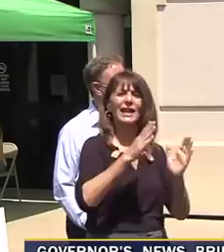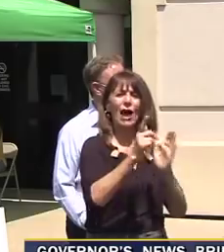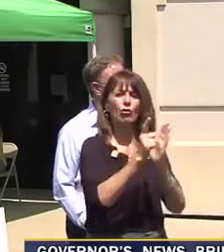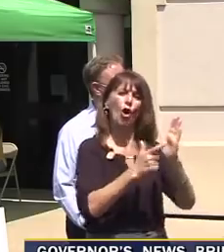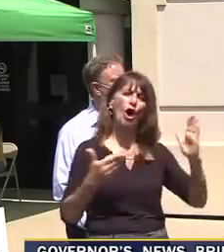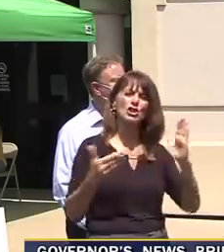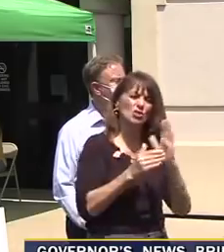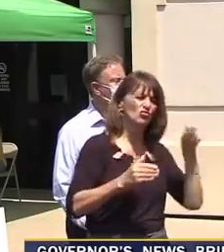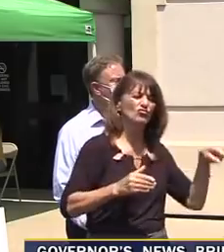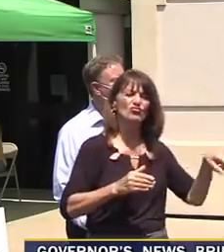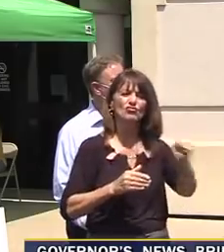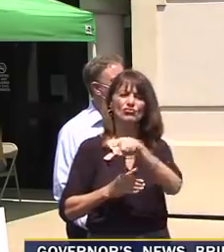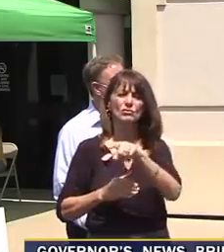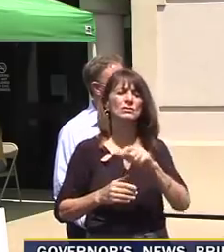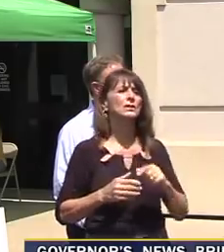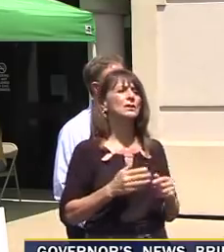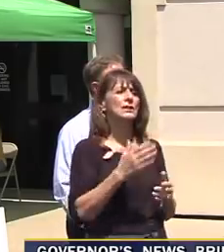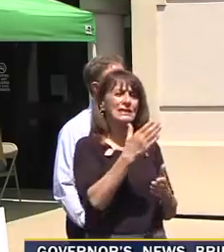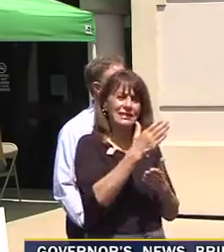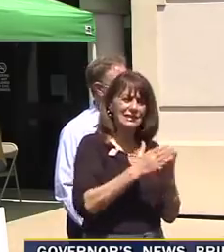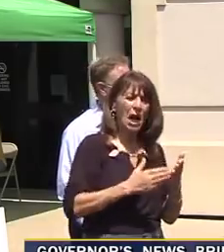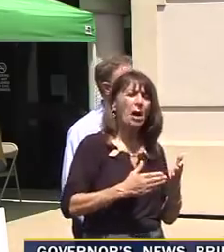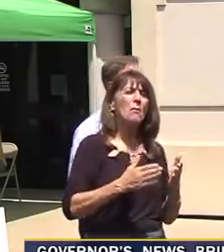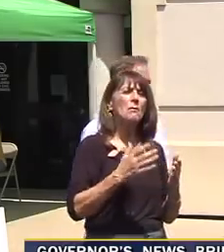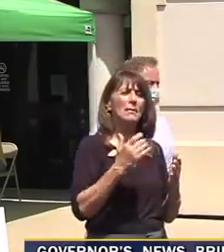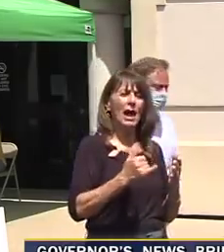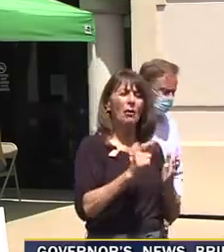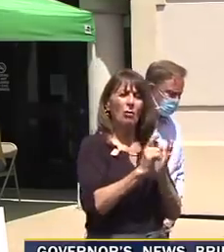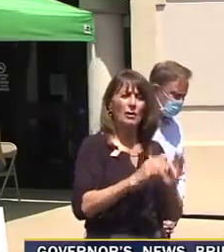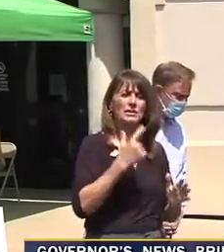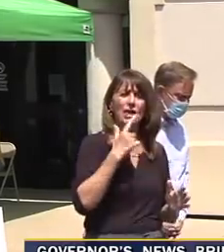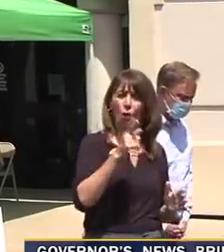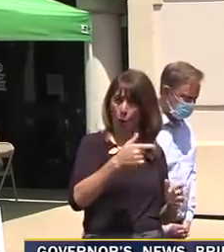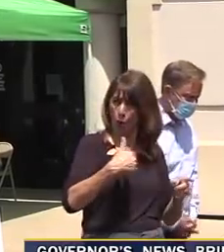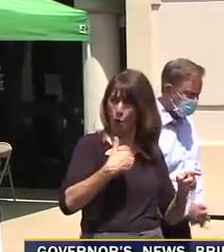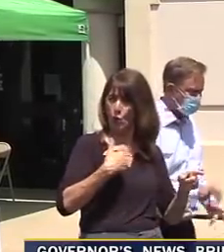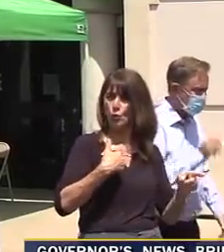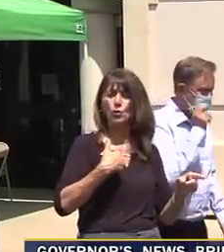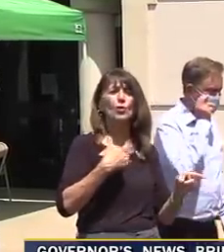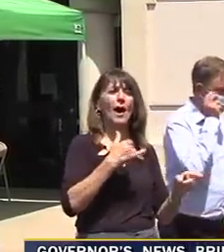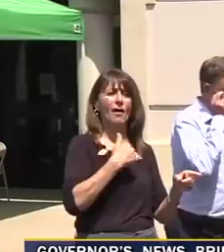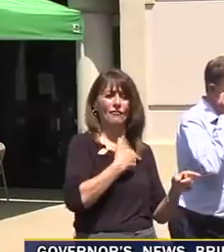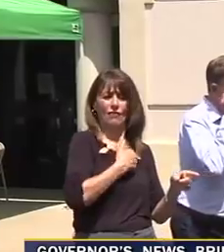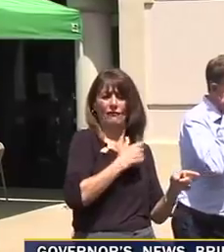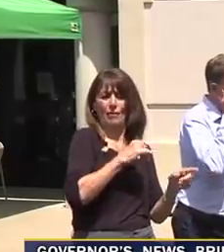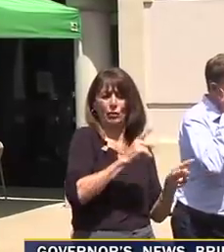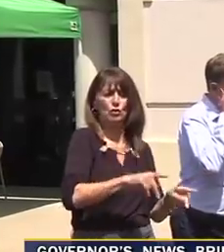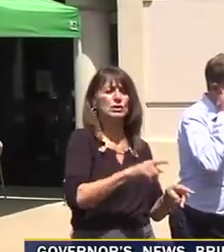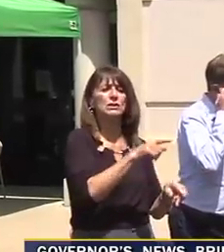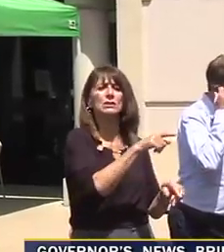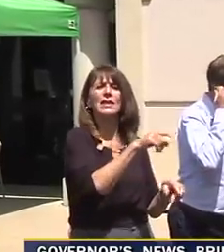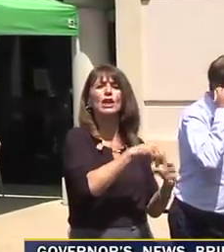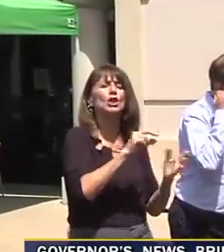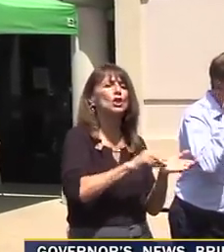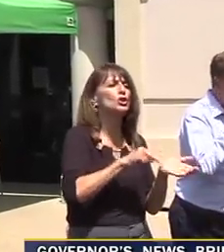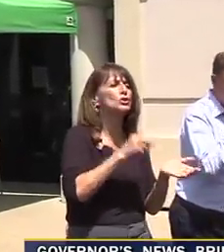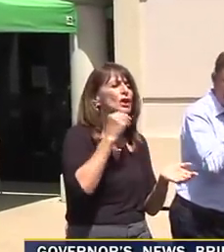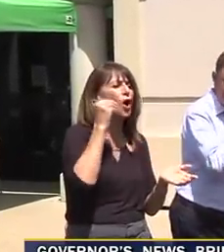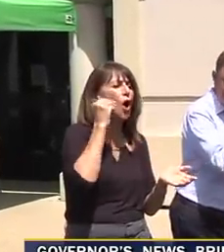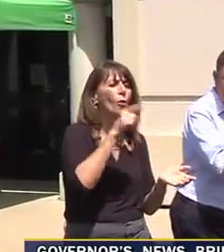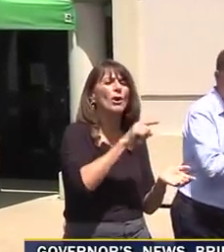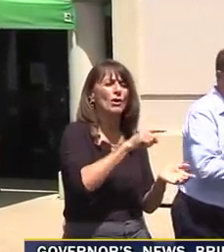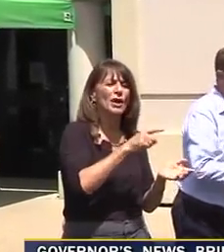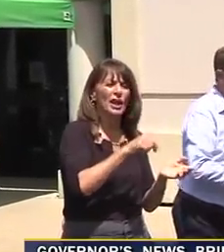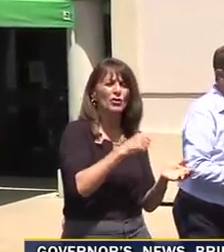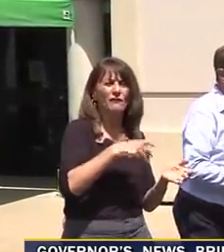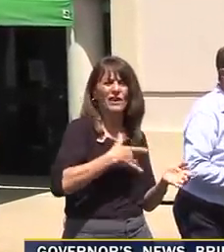actually started advertising campaigns now asking people if they have loved ones who were treated poorly to contact them. So are you